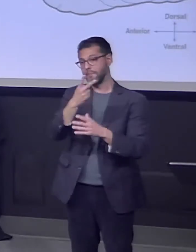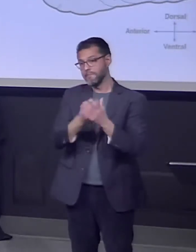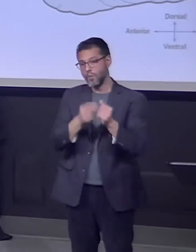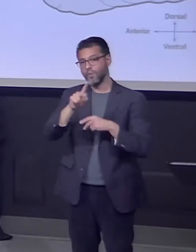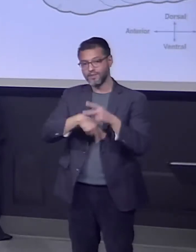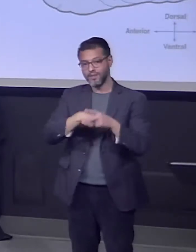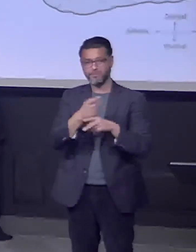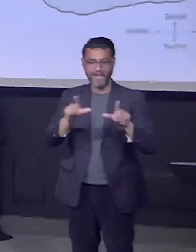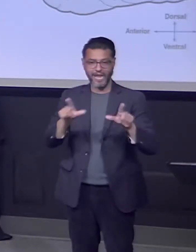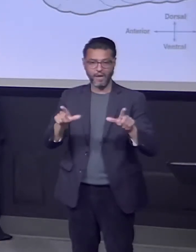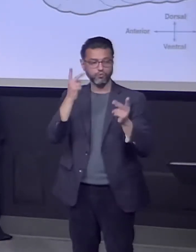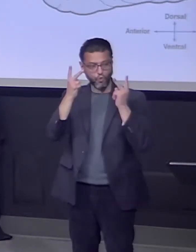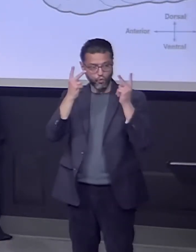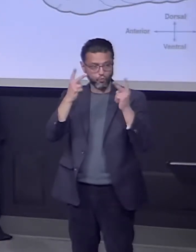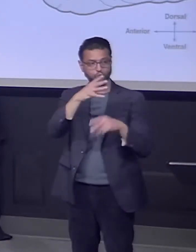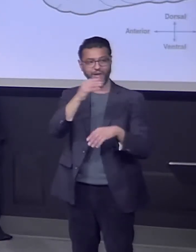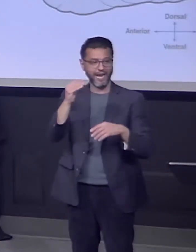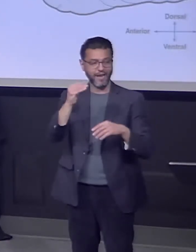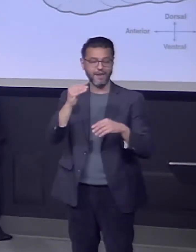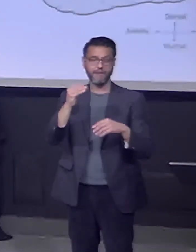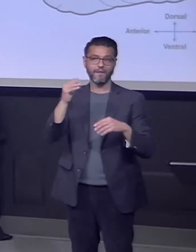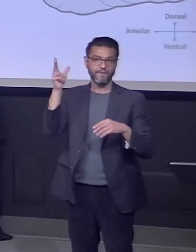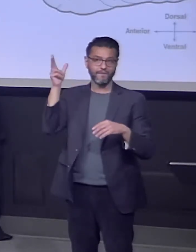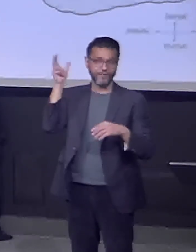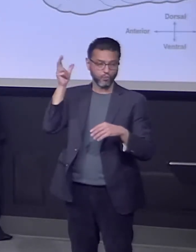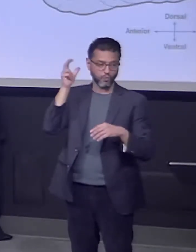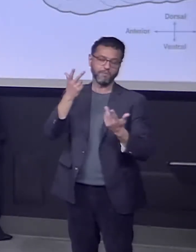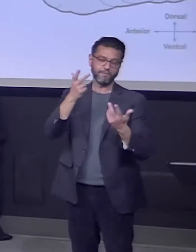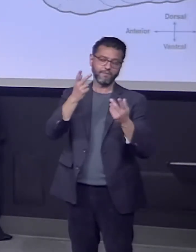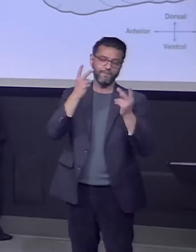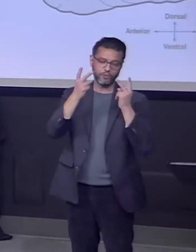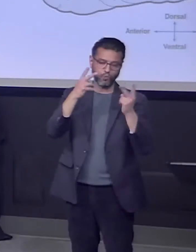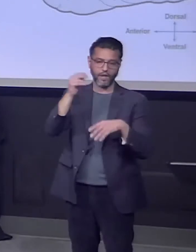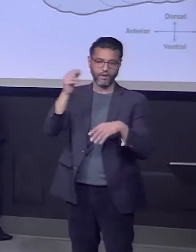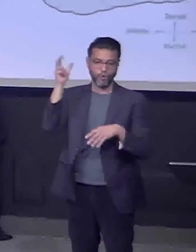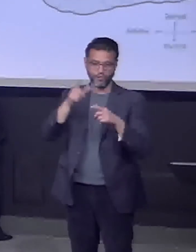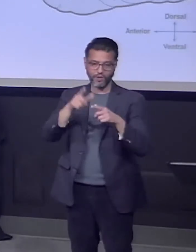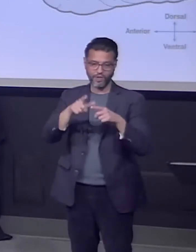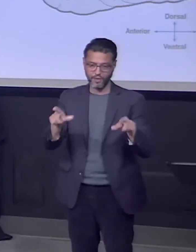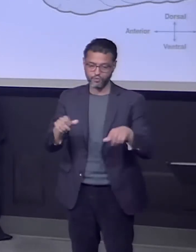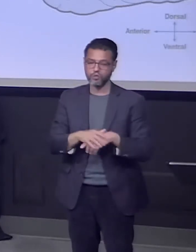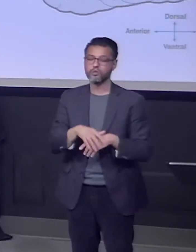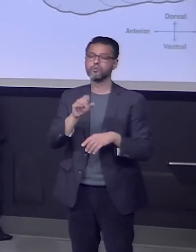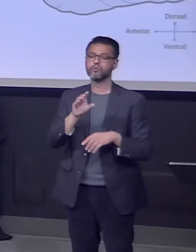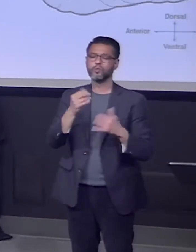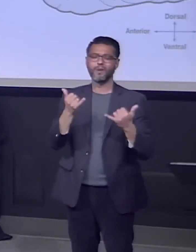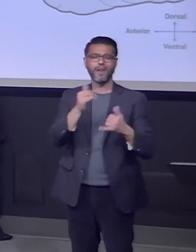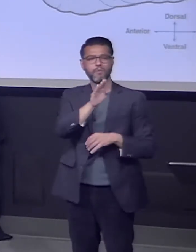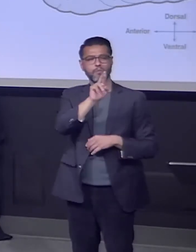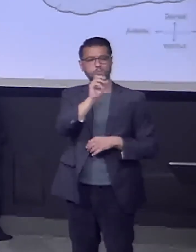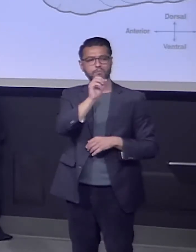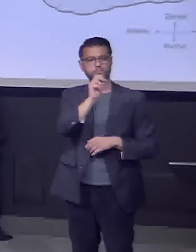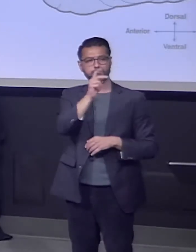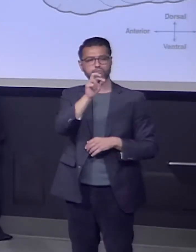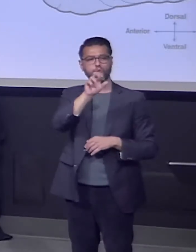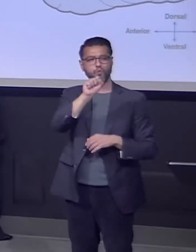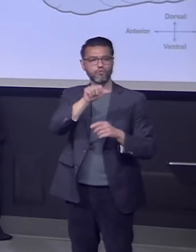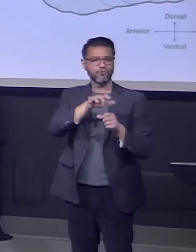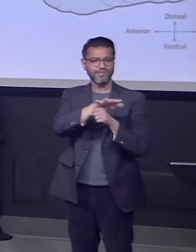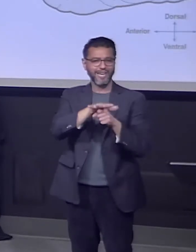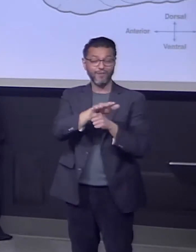and visual languages, at a place that we used to call Broca's area. So Broca's area is nothing else than the